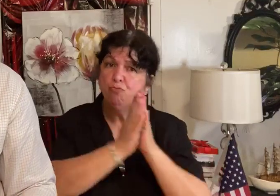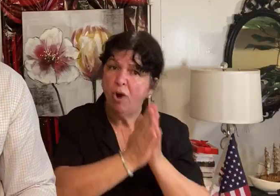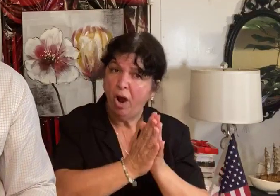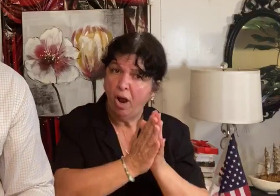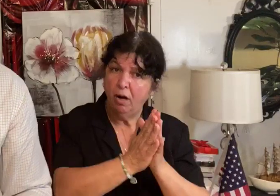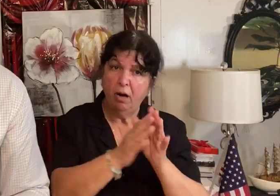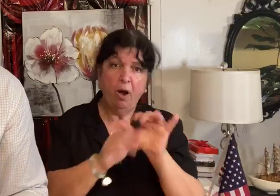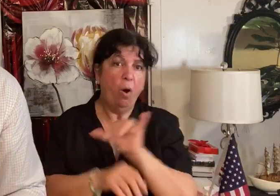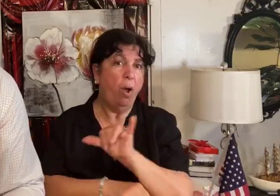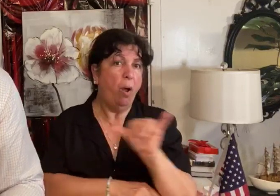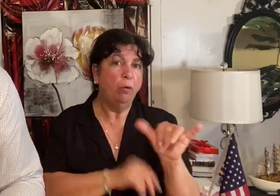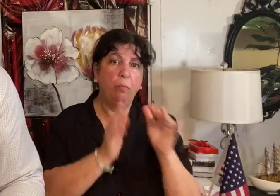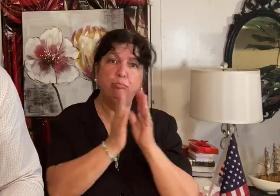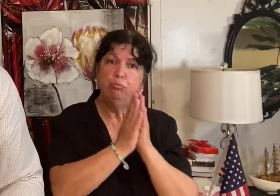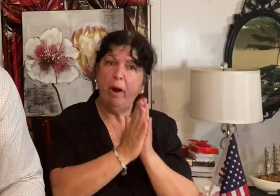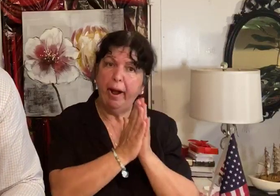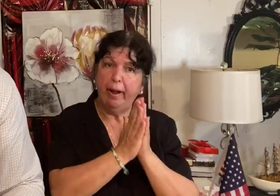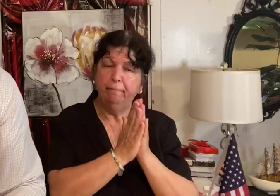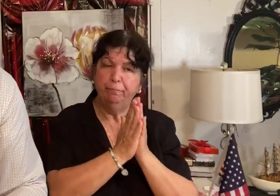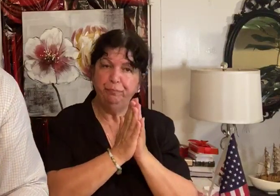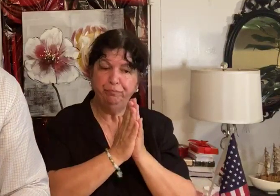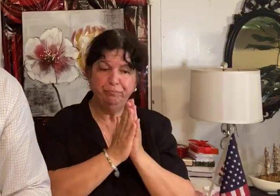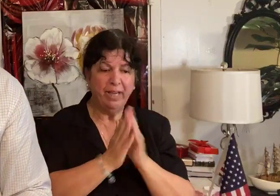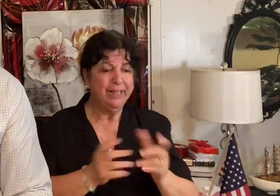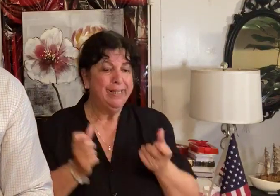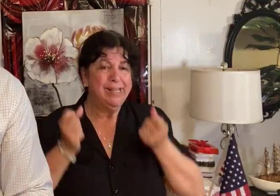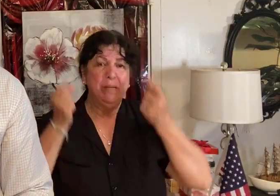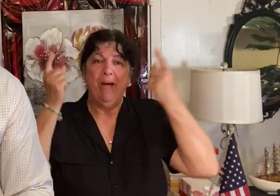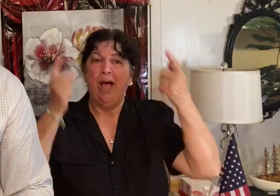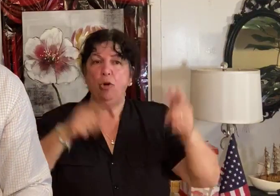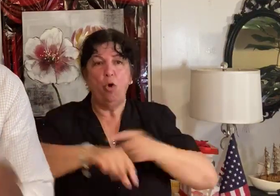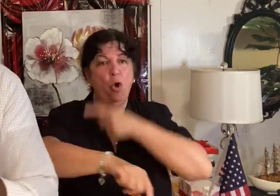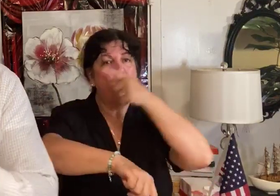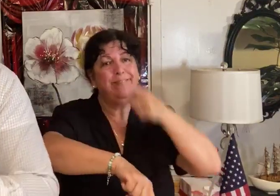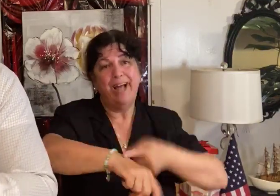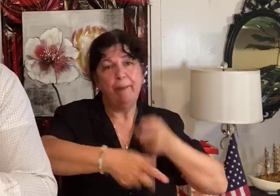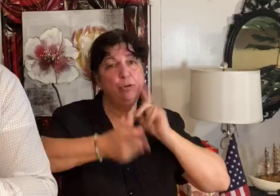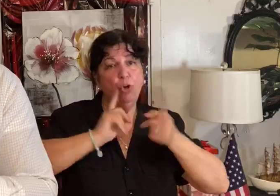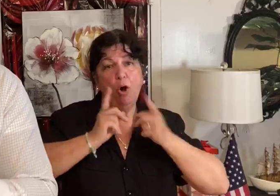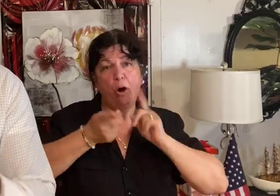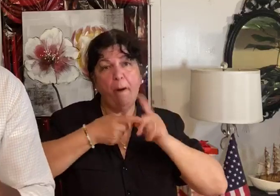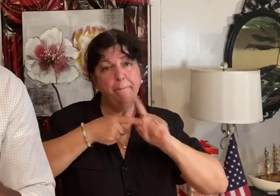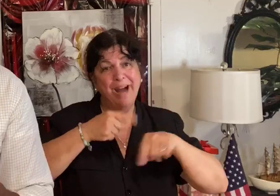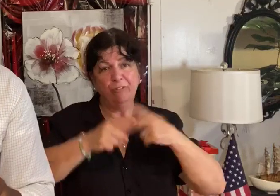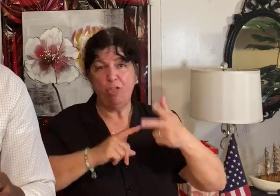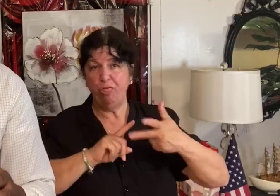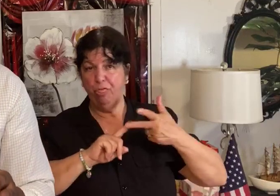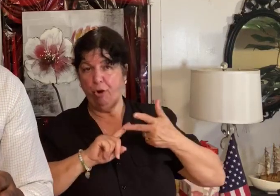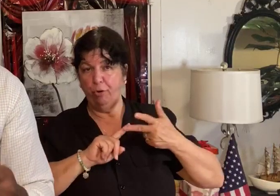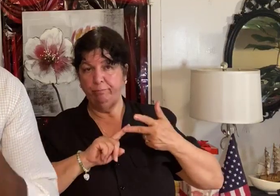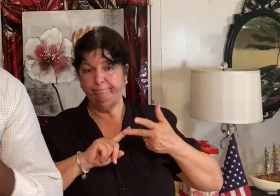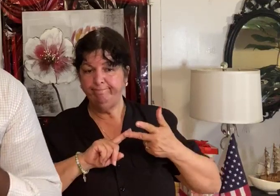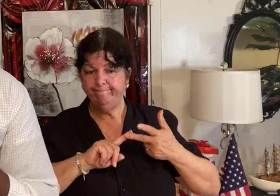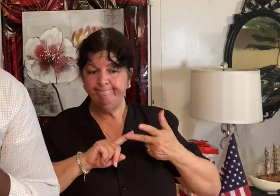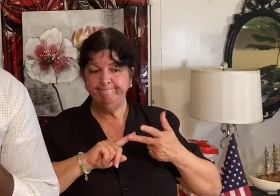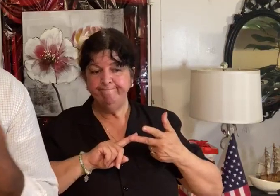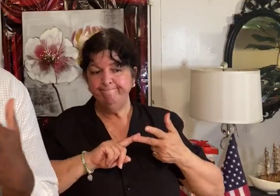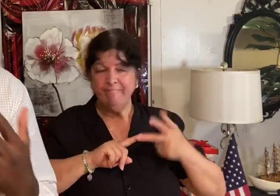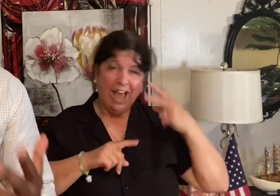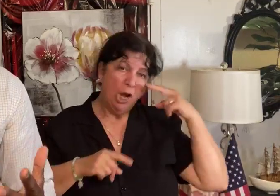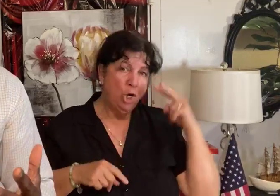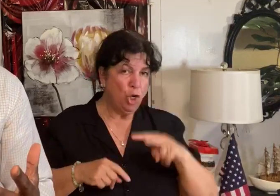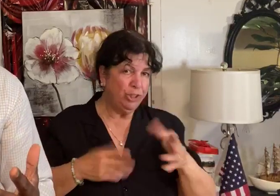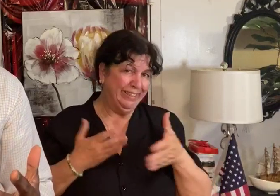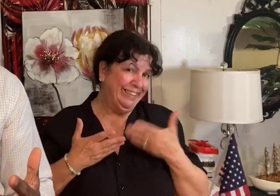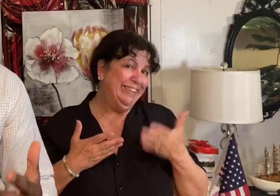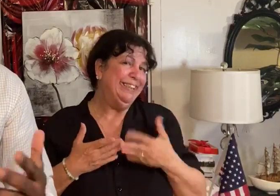prayers. Well, I'm not going to spend a long time talking about that third element, because I look at that one as